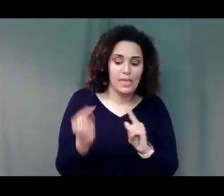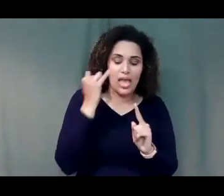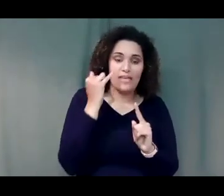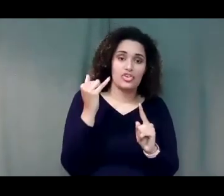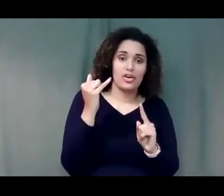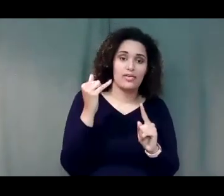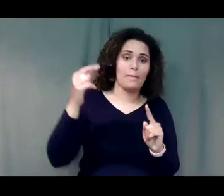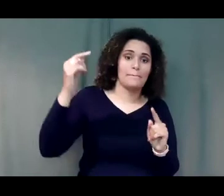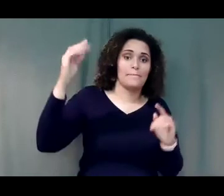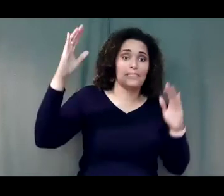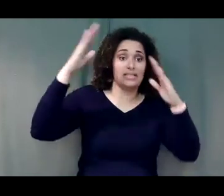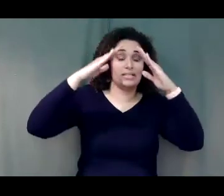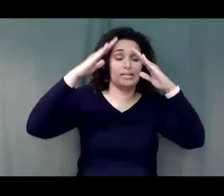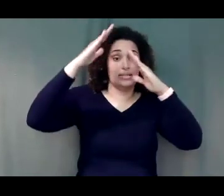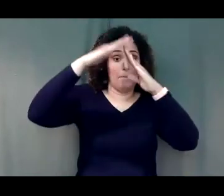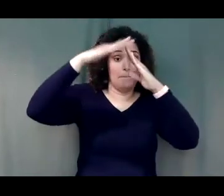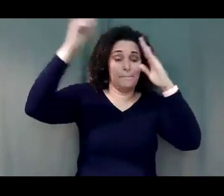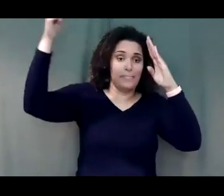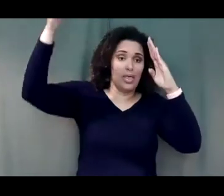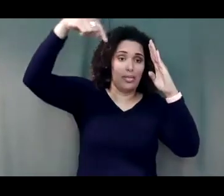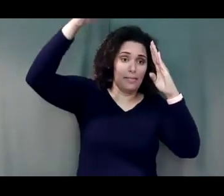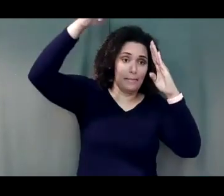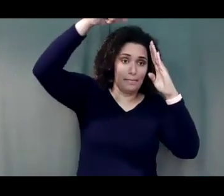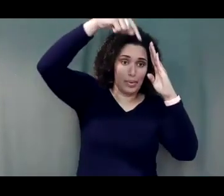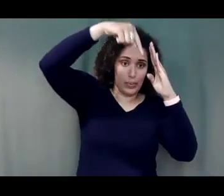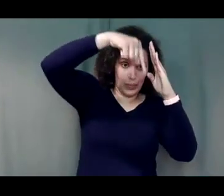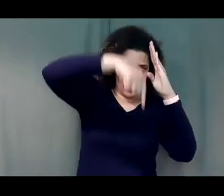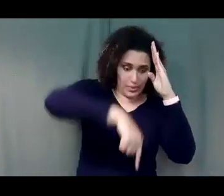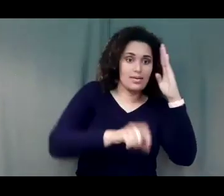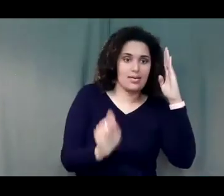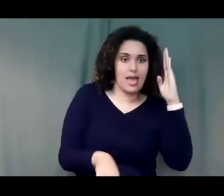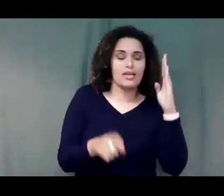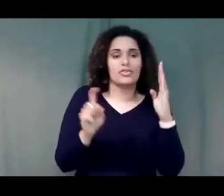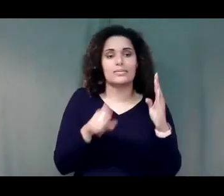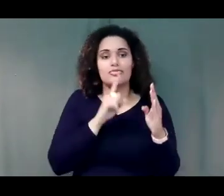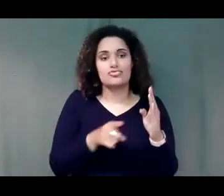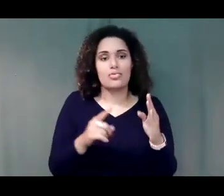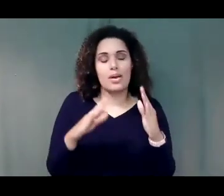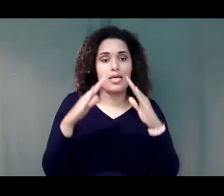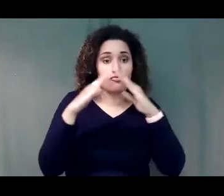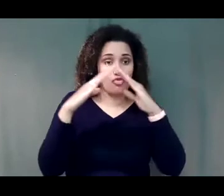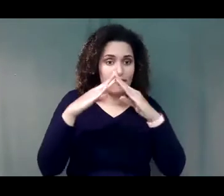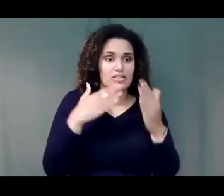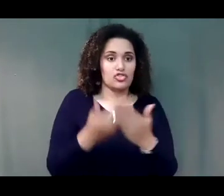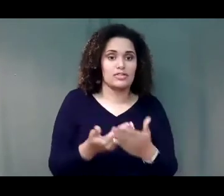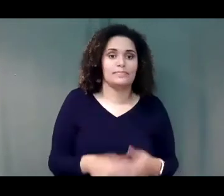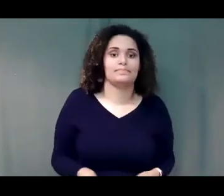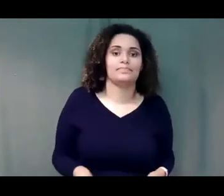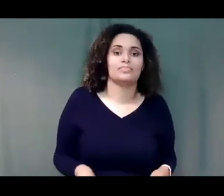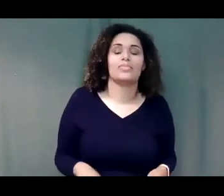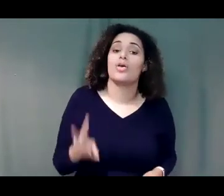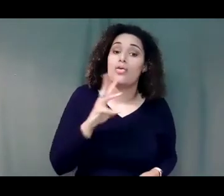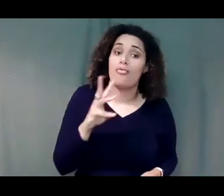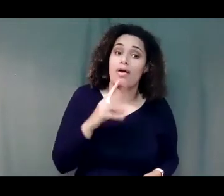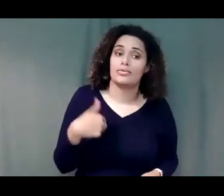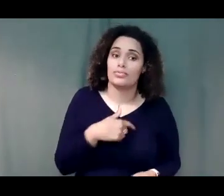above, like a serious drip can start to get in. So we have to make sure the roof is always really good. And then the water we're talking about coming